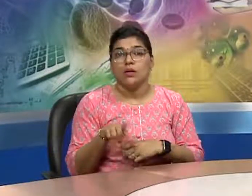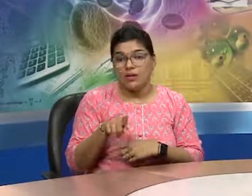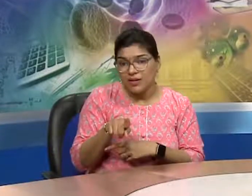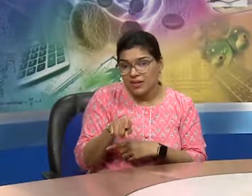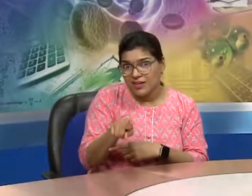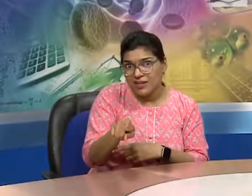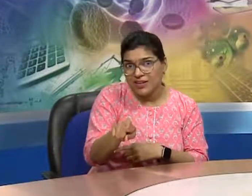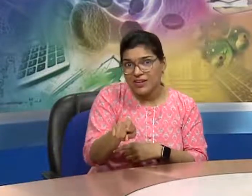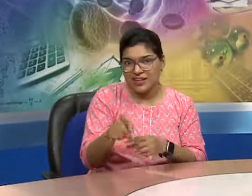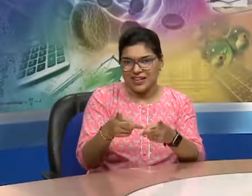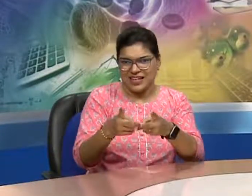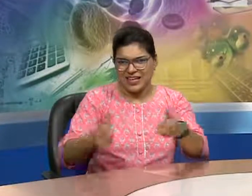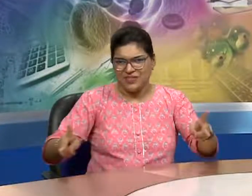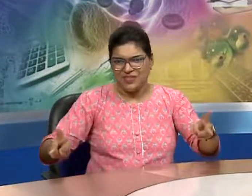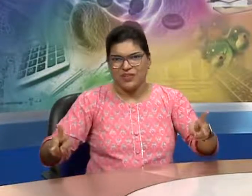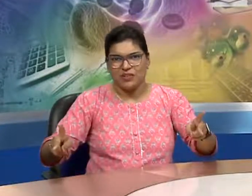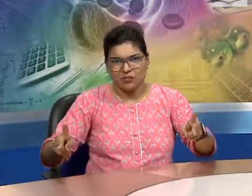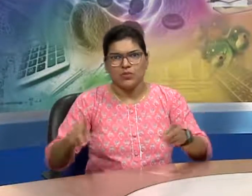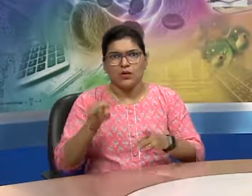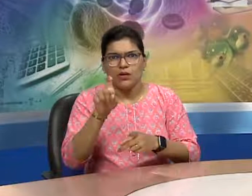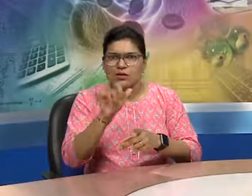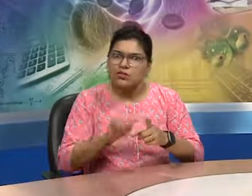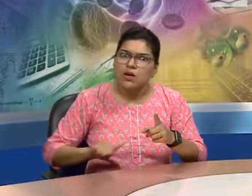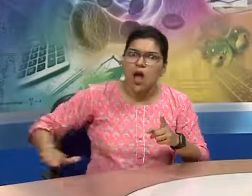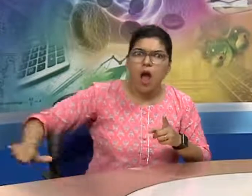in that previous image you had seen that